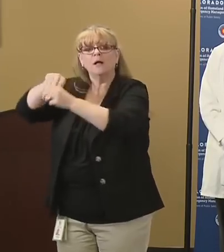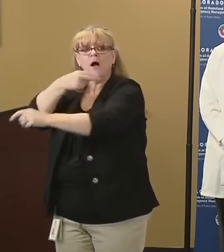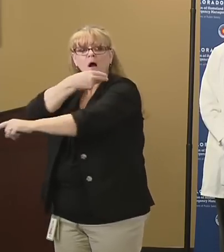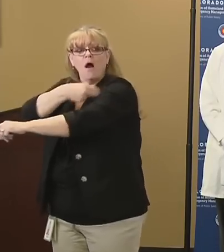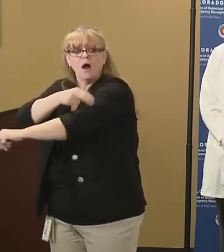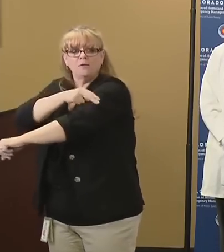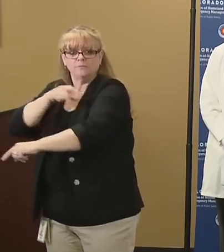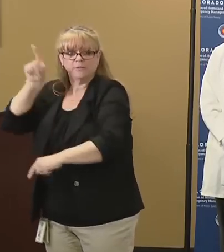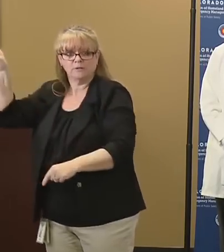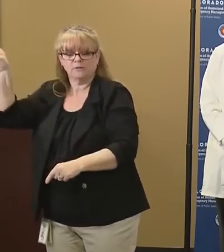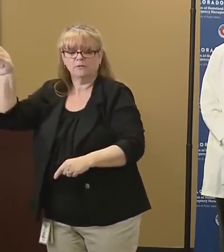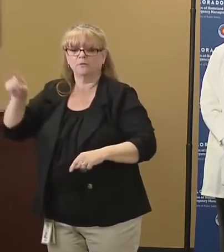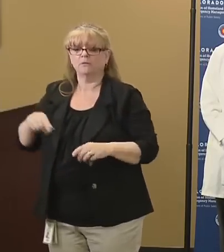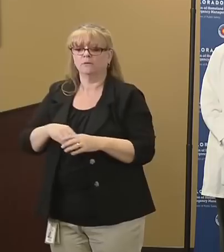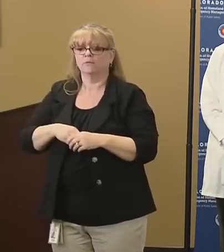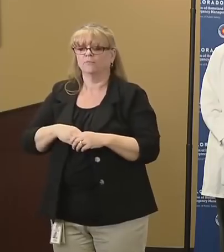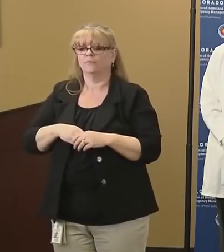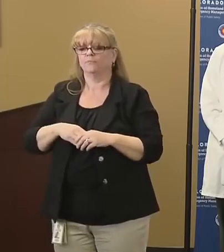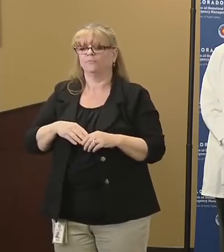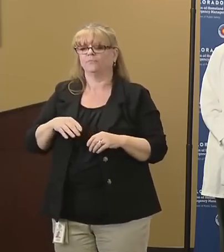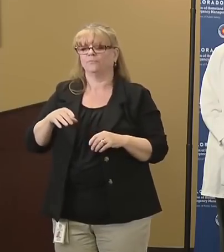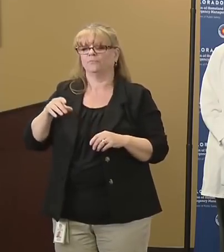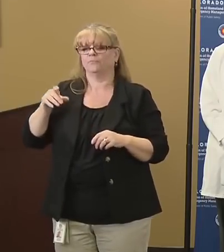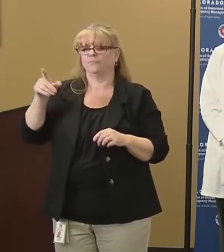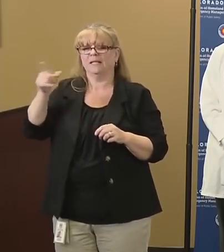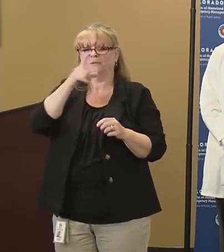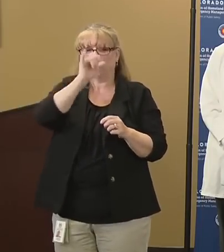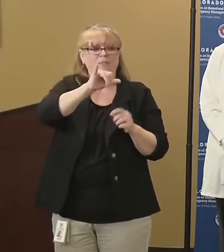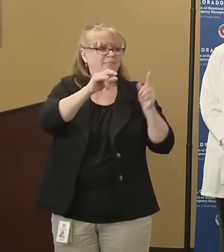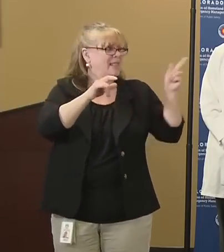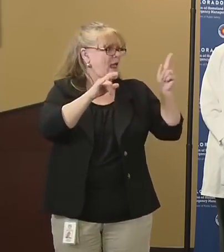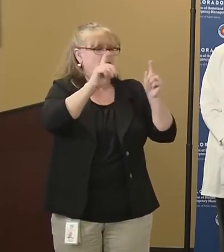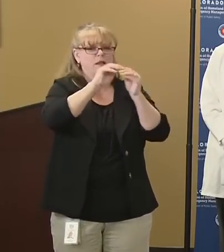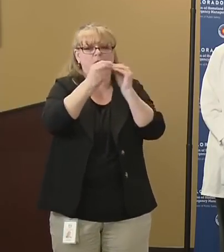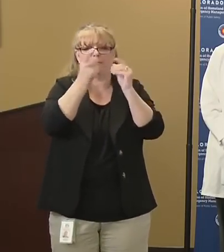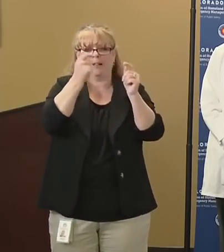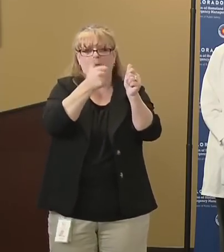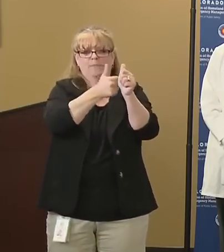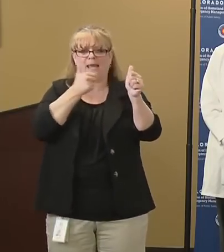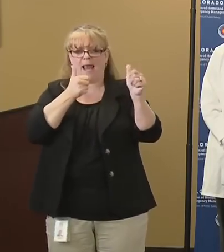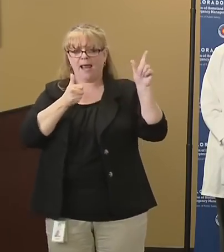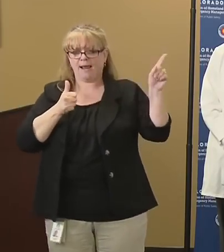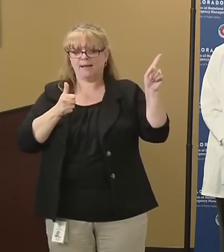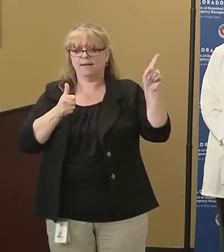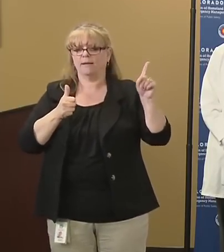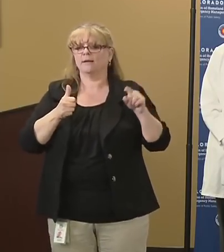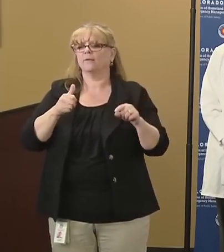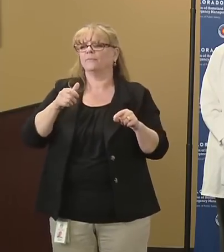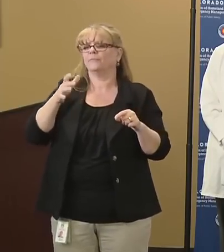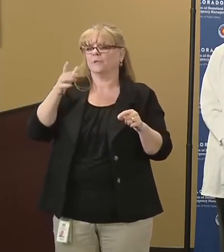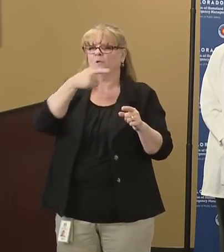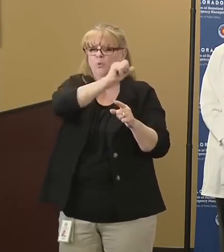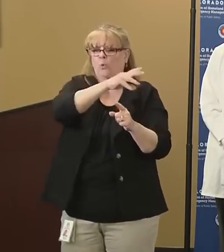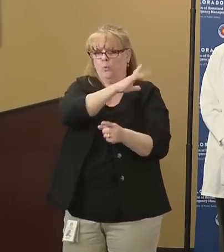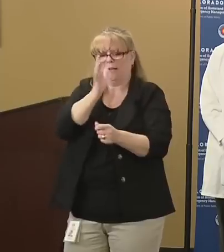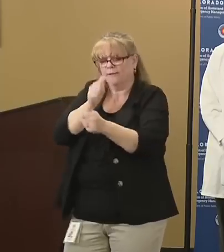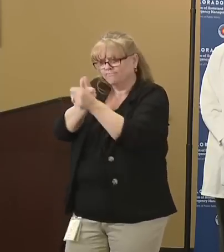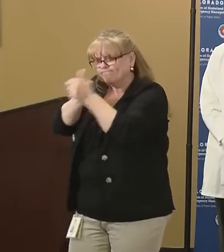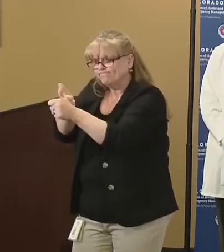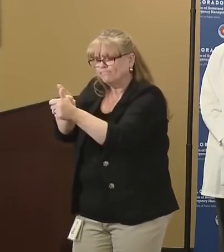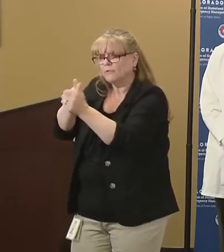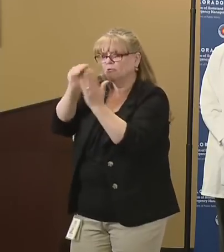behind this, but we're also going to show you how that is impacted as a trend. The hospitalization number is not